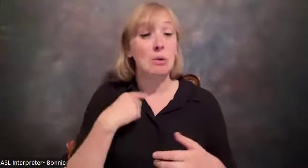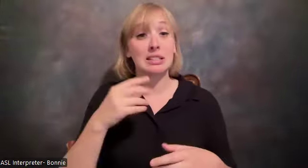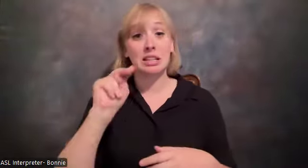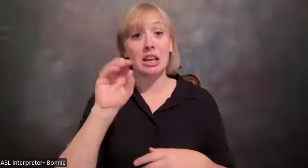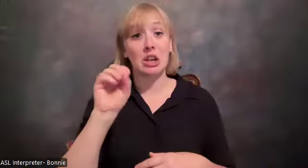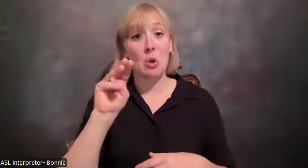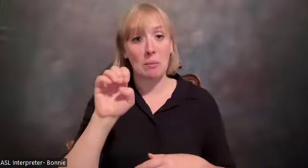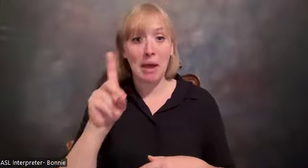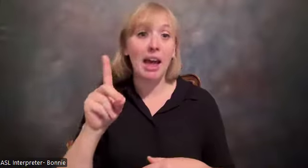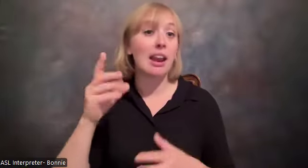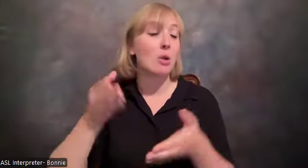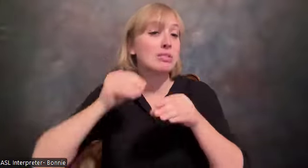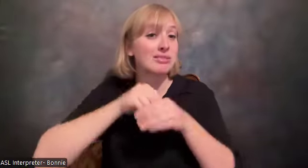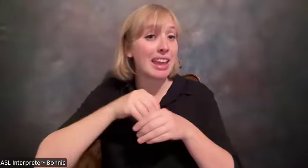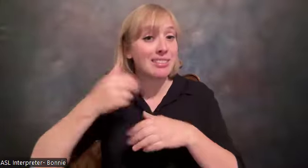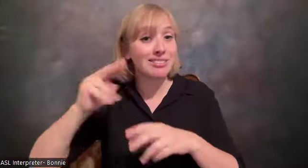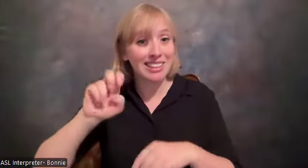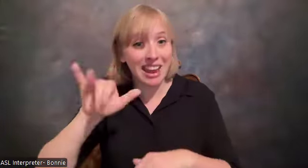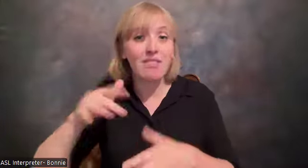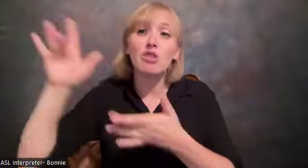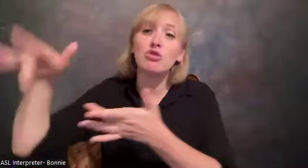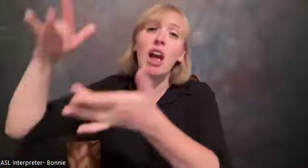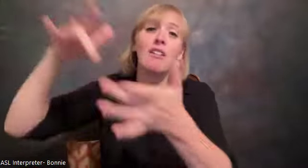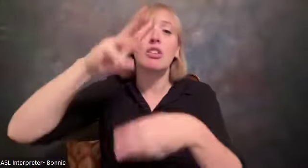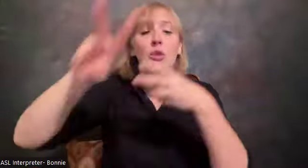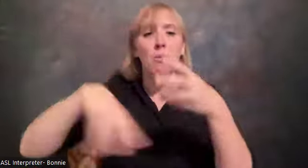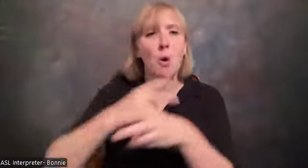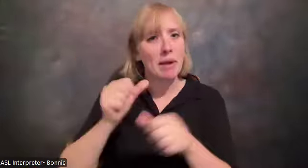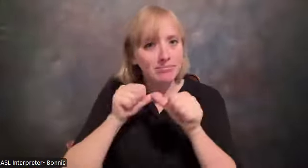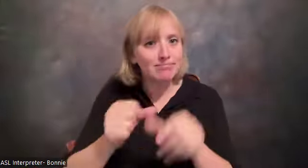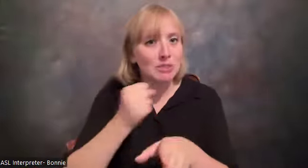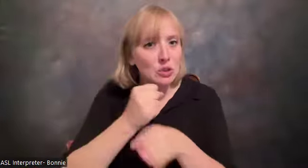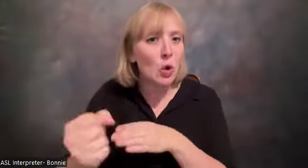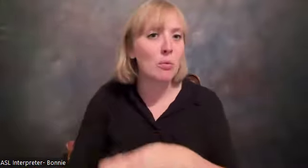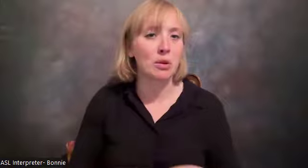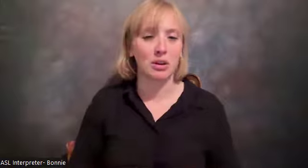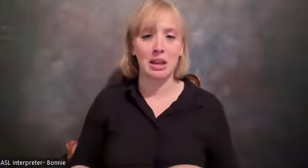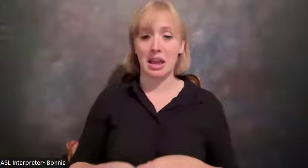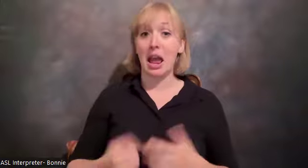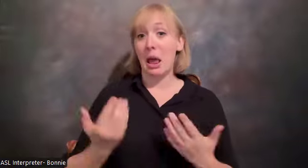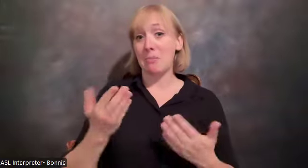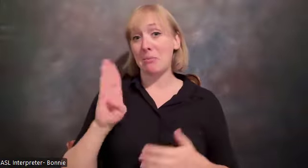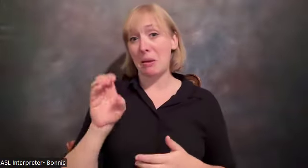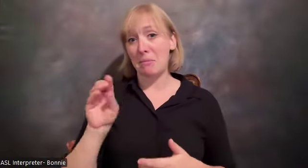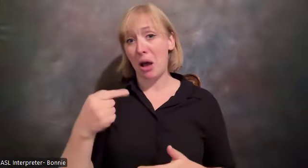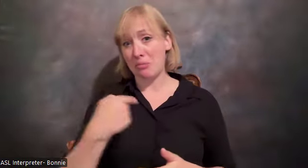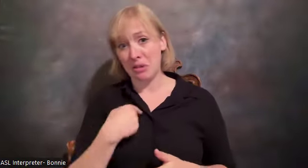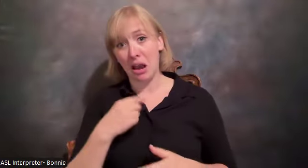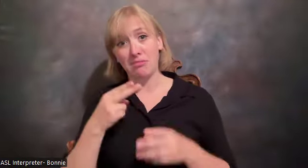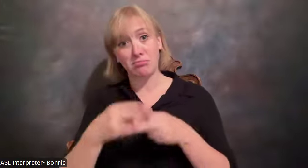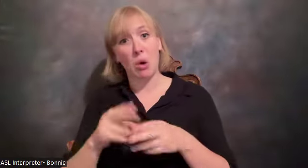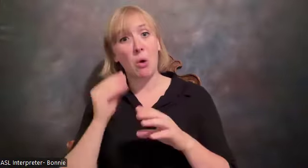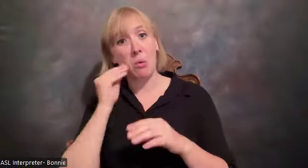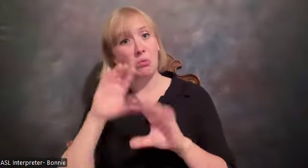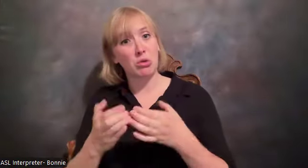Anonymous traveling the world, but I was able to stay sober because that's what I had. And if you want to call the home group of Bob and I, great, right?